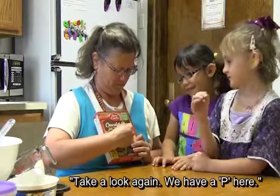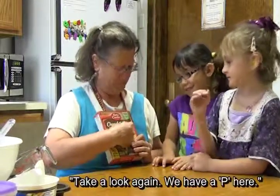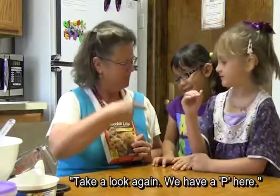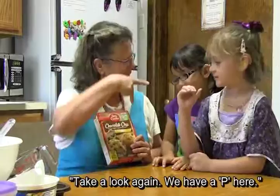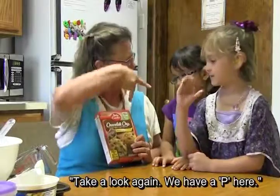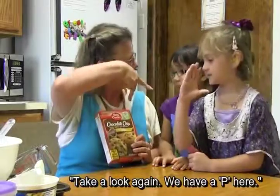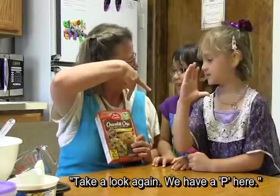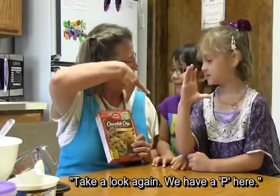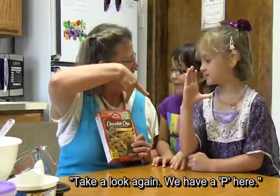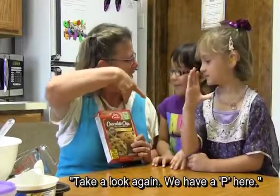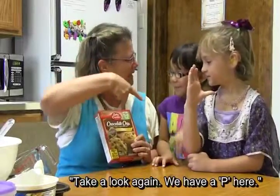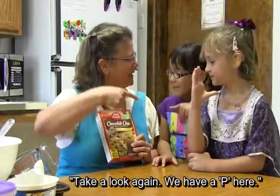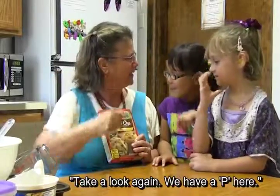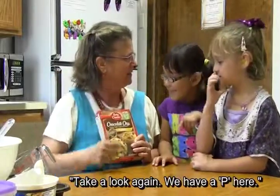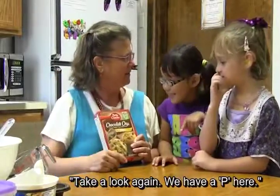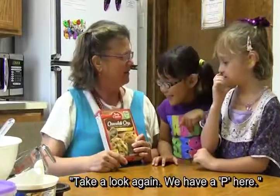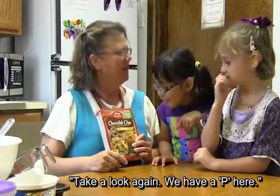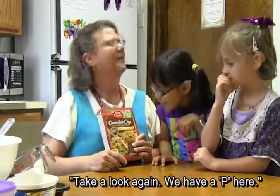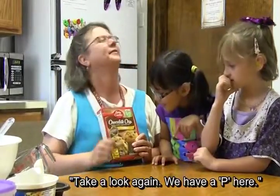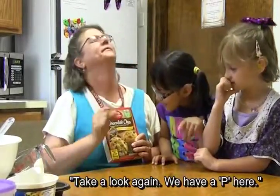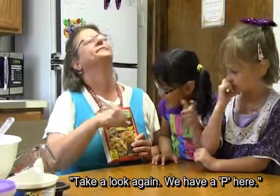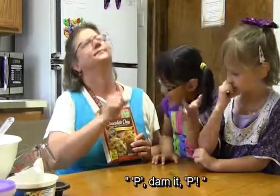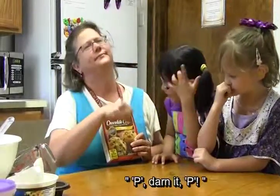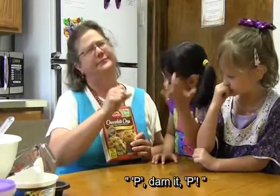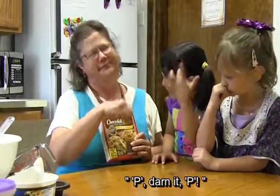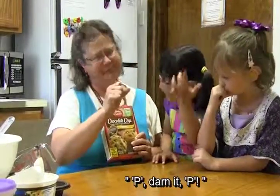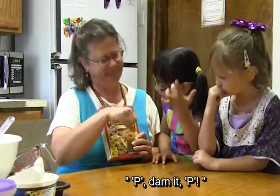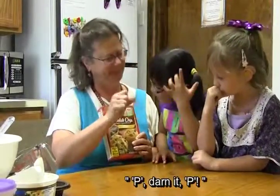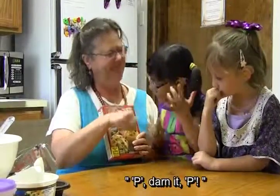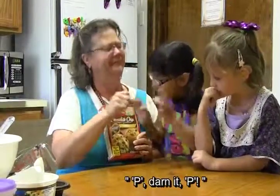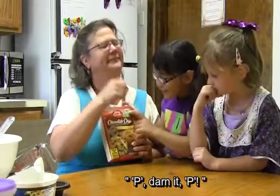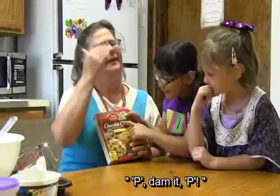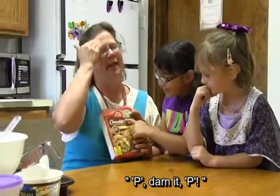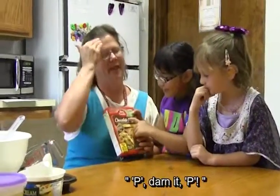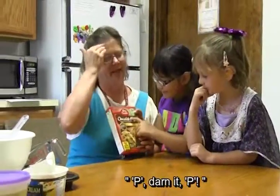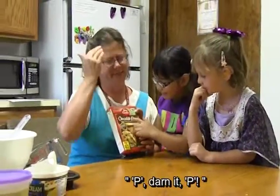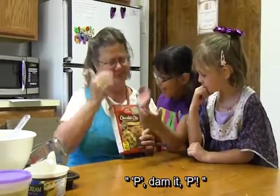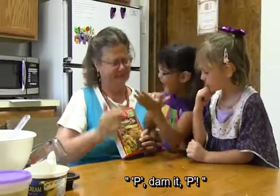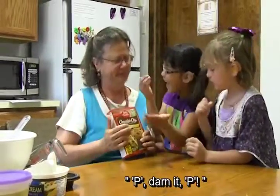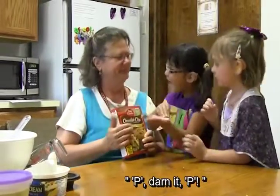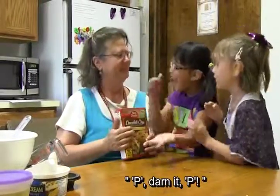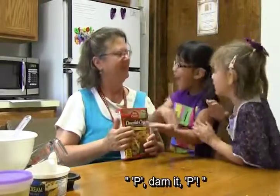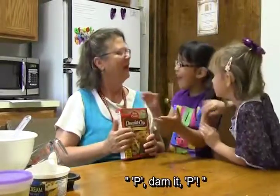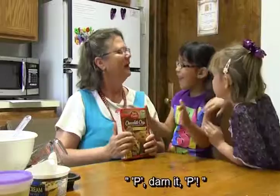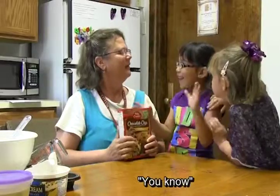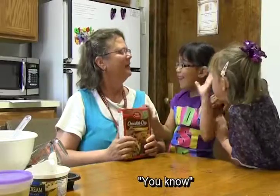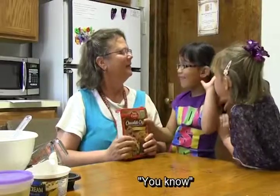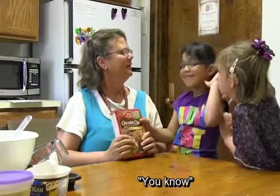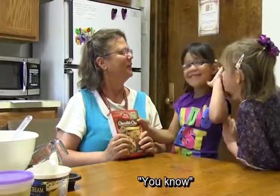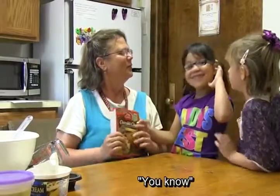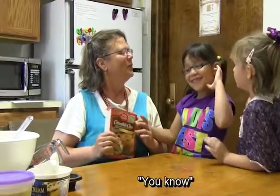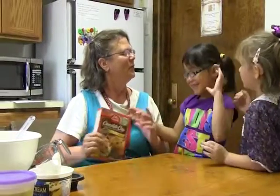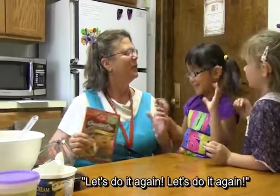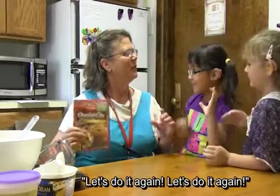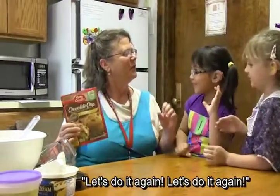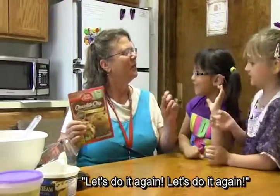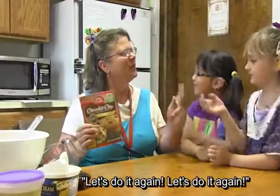What? Take a look again. We have a P here. Oh, P, darn it, P. You know, you Let's got do it again. Let's do it